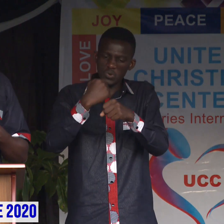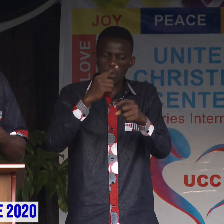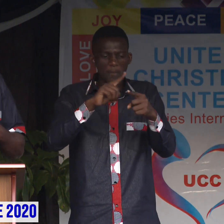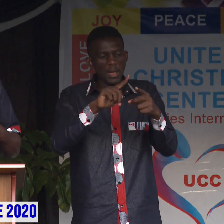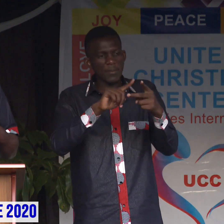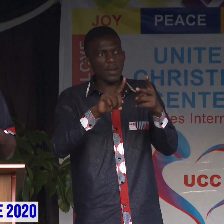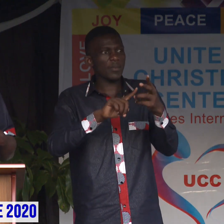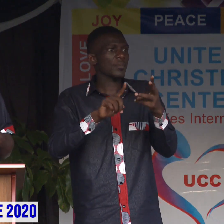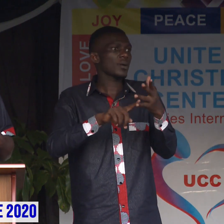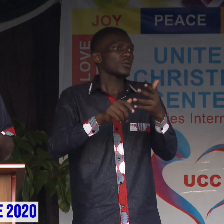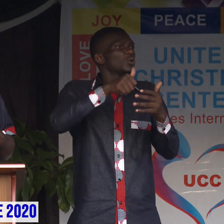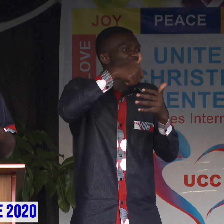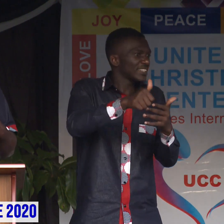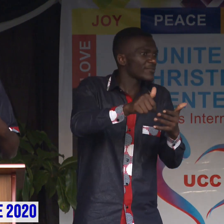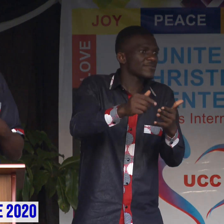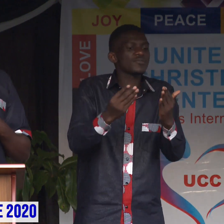opportunity to serve.